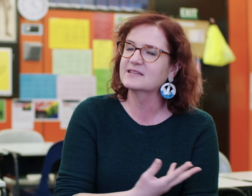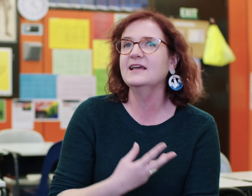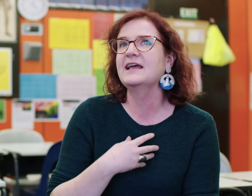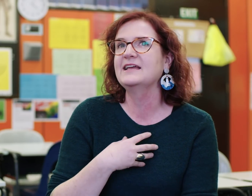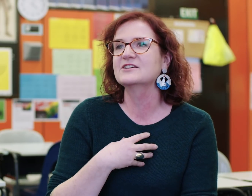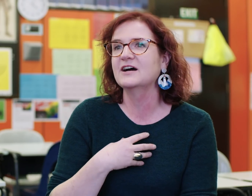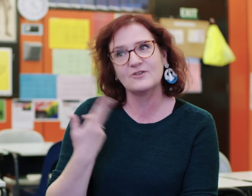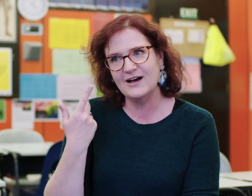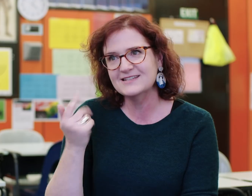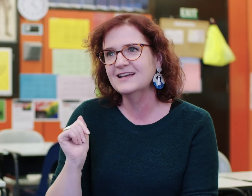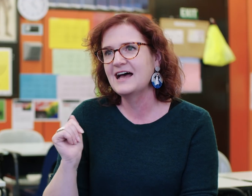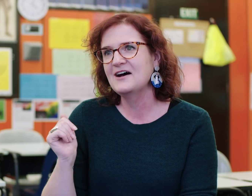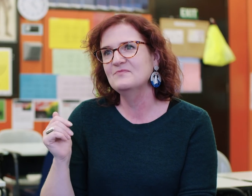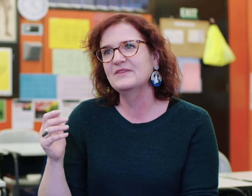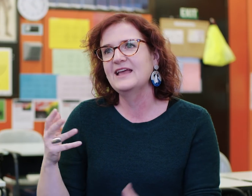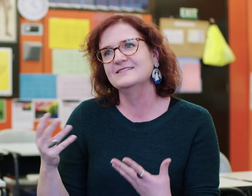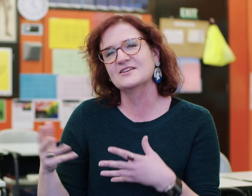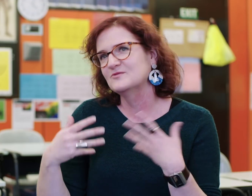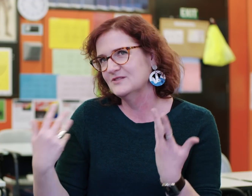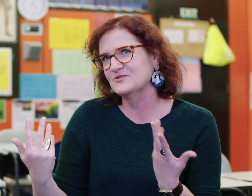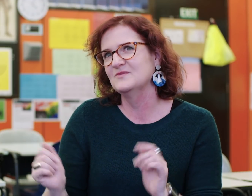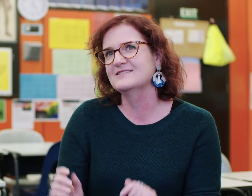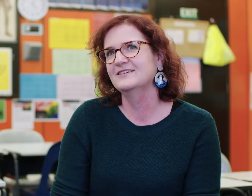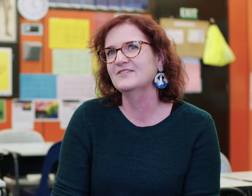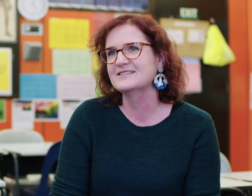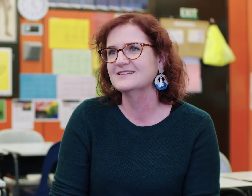that, and I cried and so ruined all my sign faces.